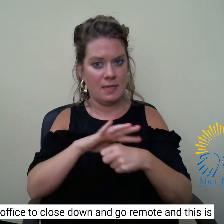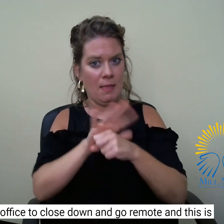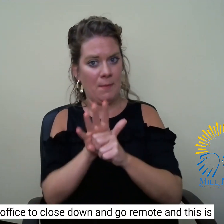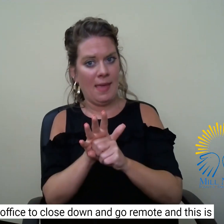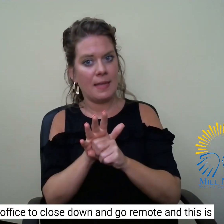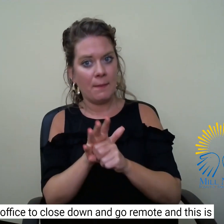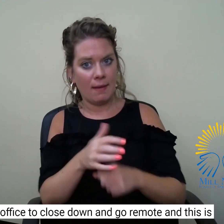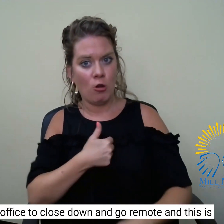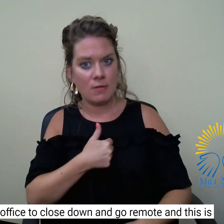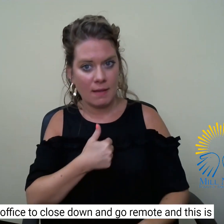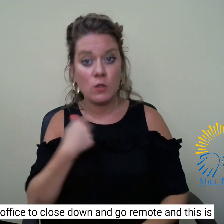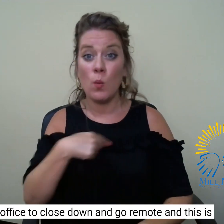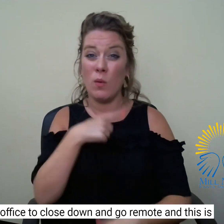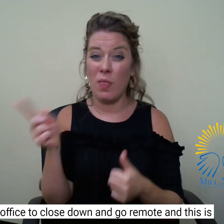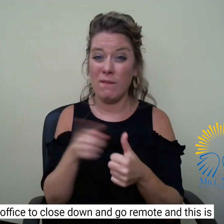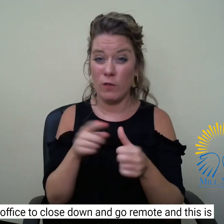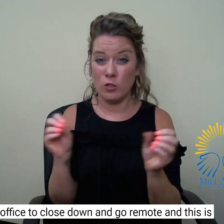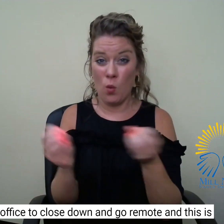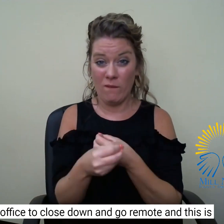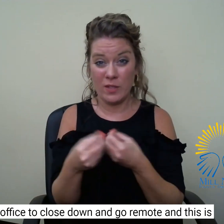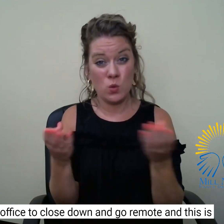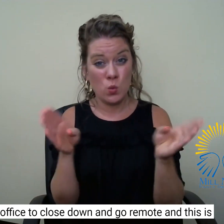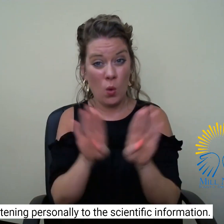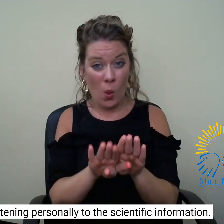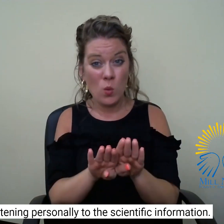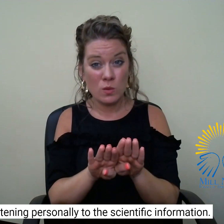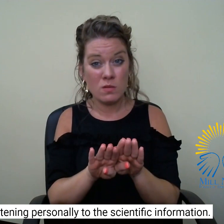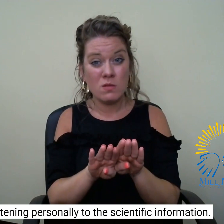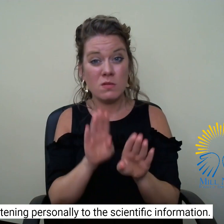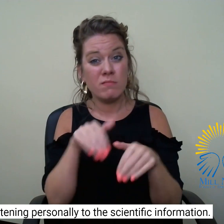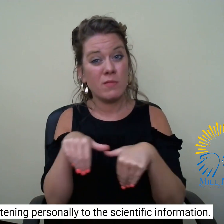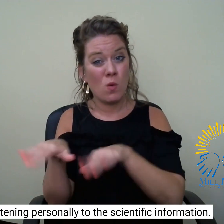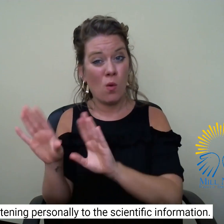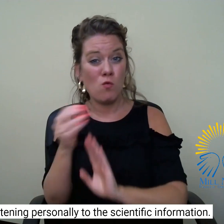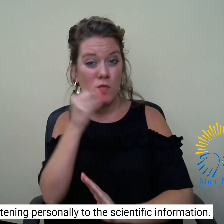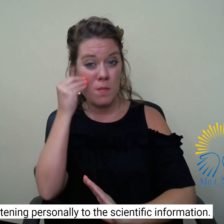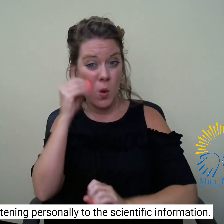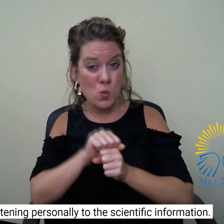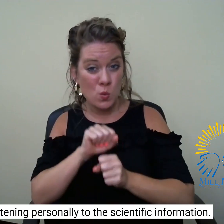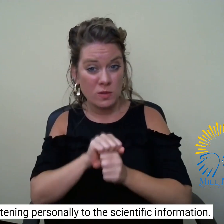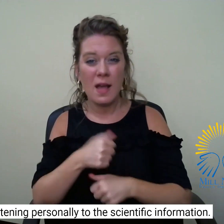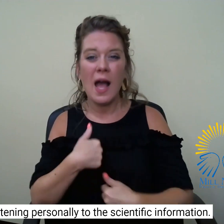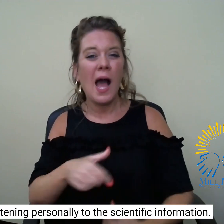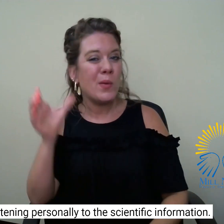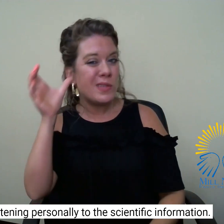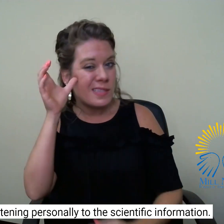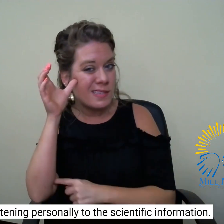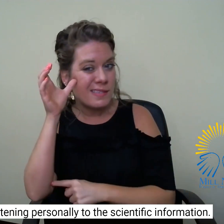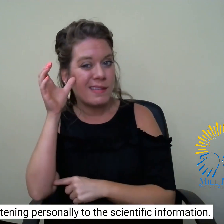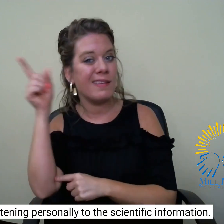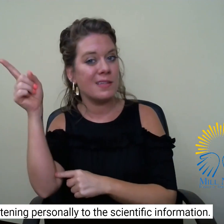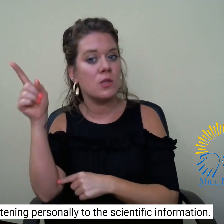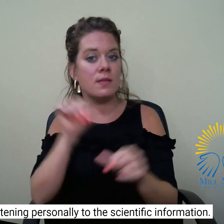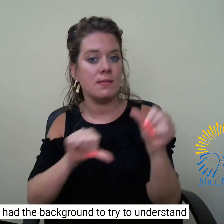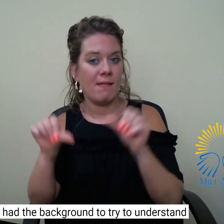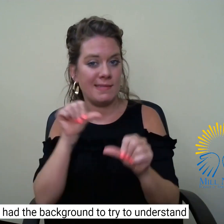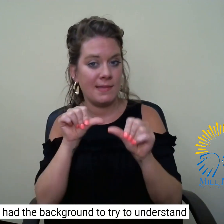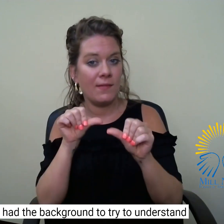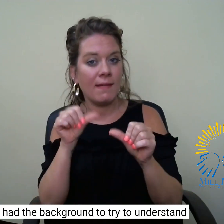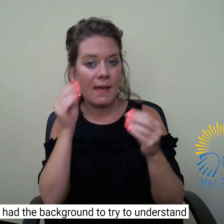office to close down and go remote. And this is because I was listening personally to the scientific information, and I think I had the